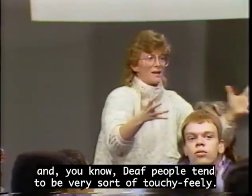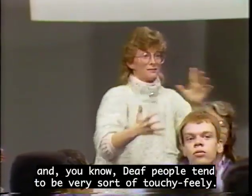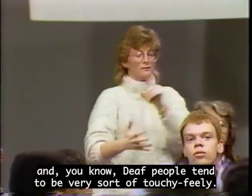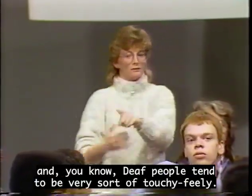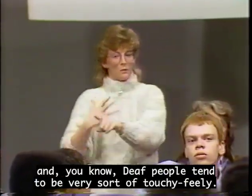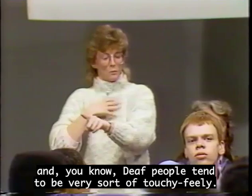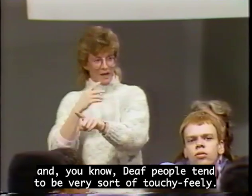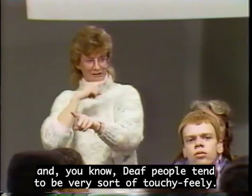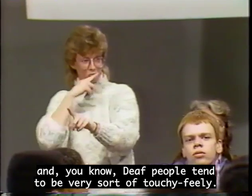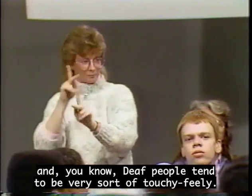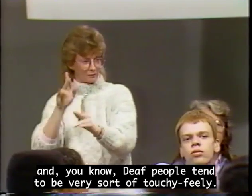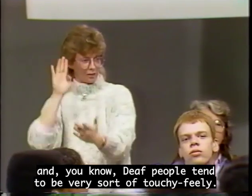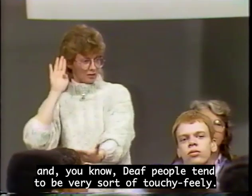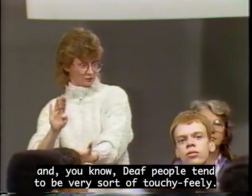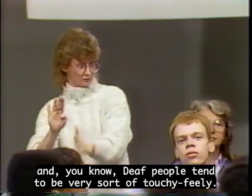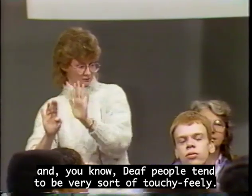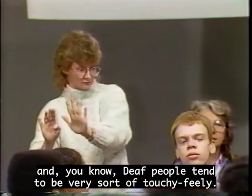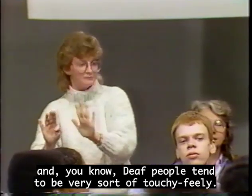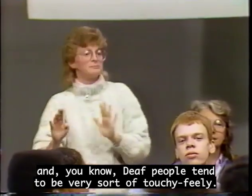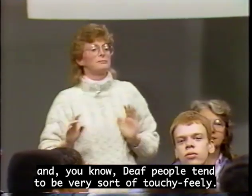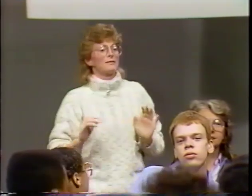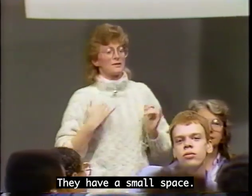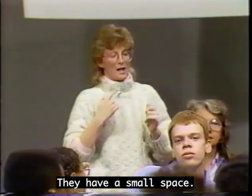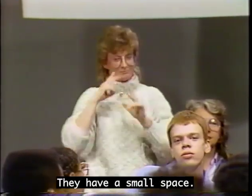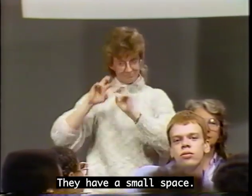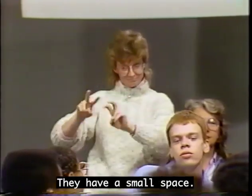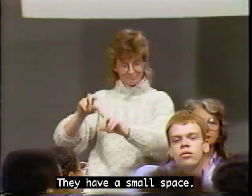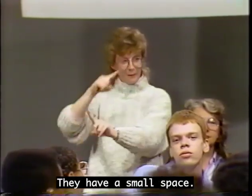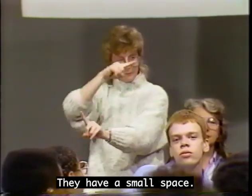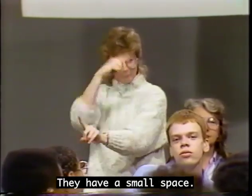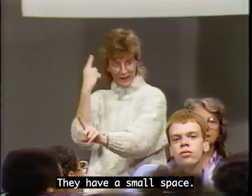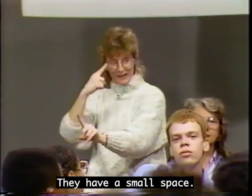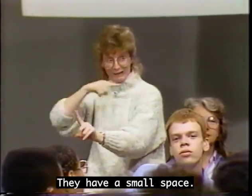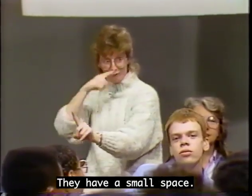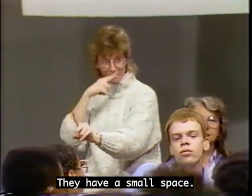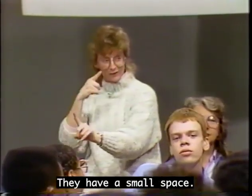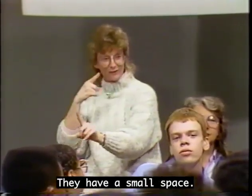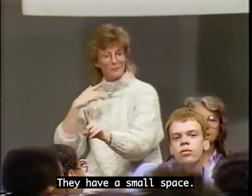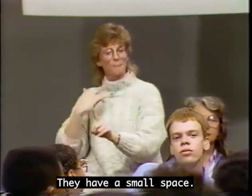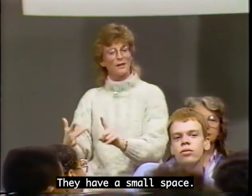to be very sort of touchy-feely. They have a small space.